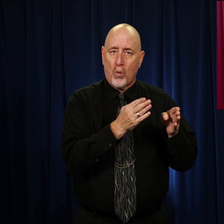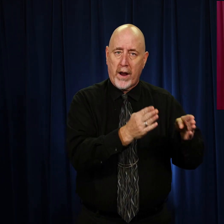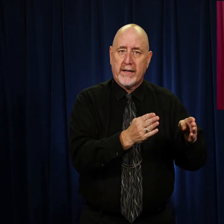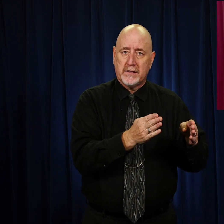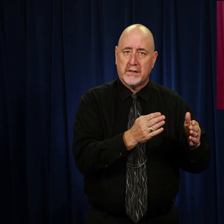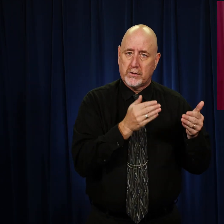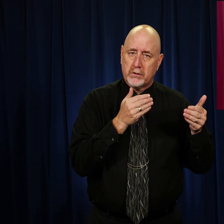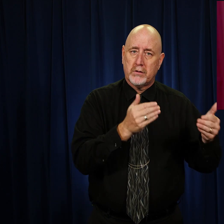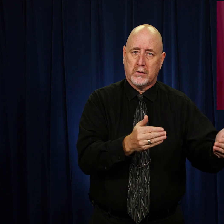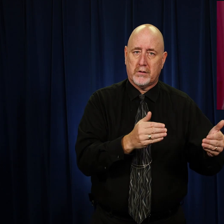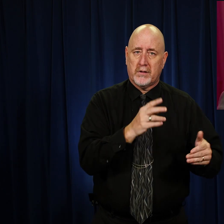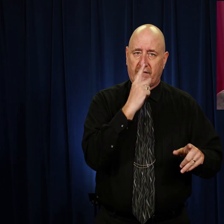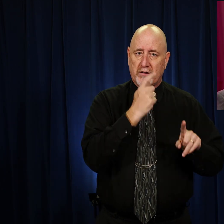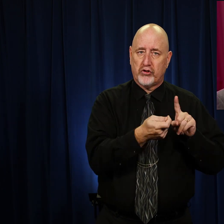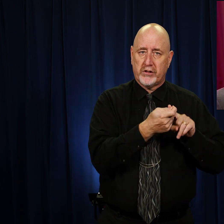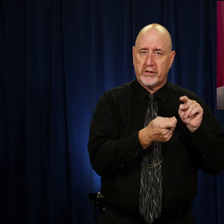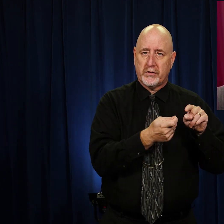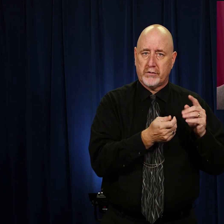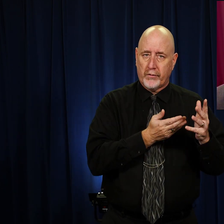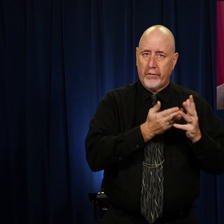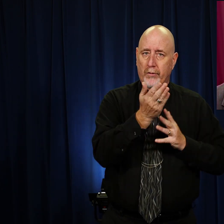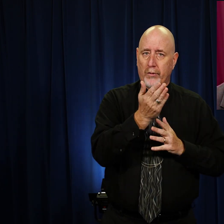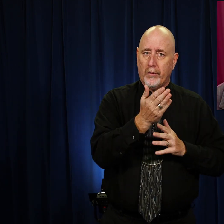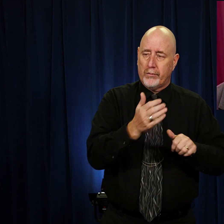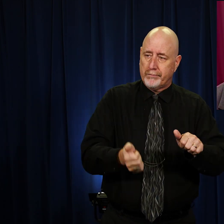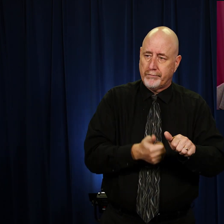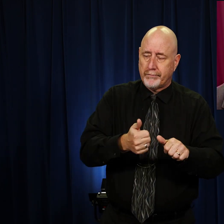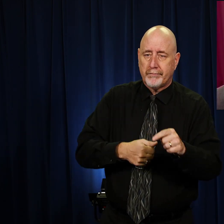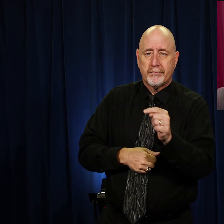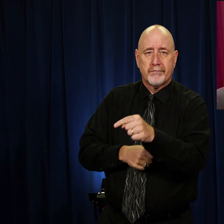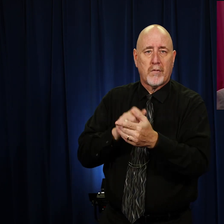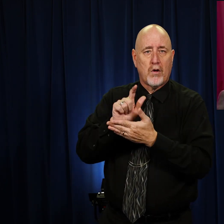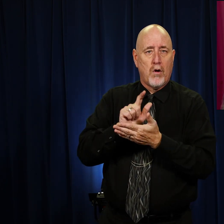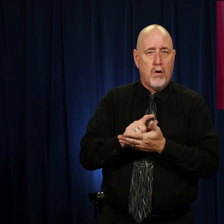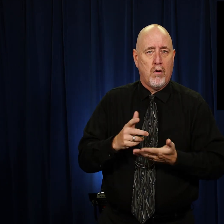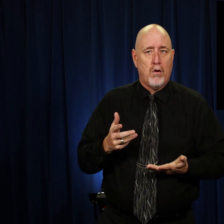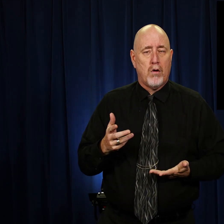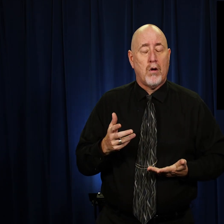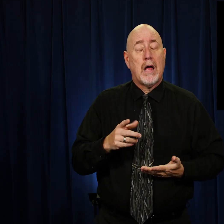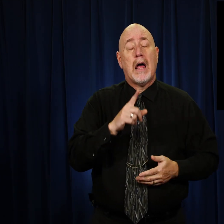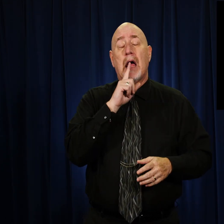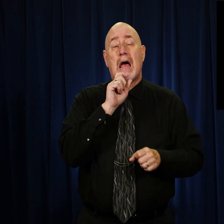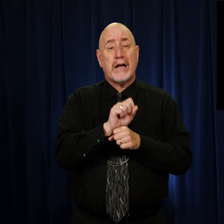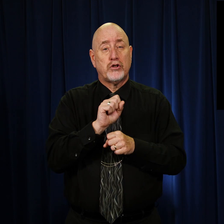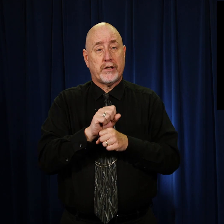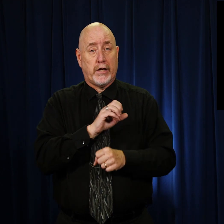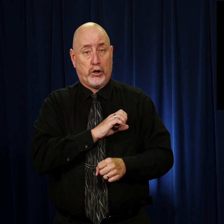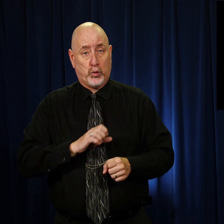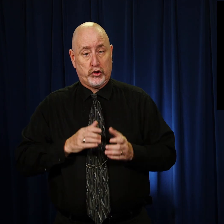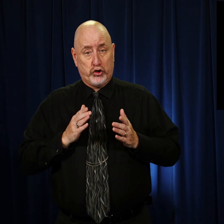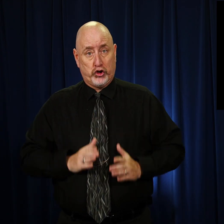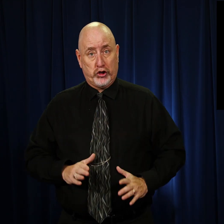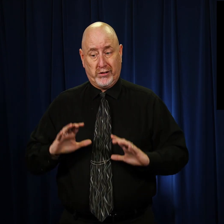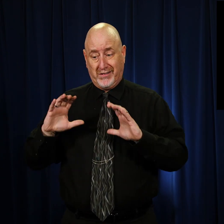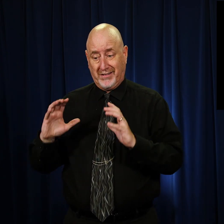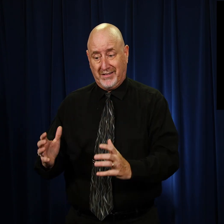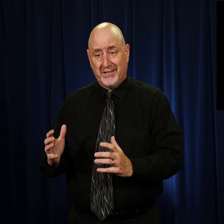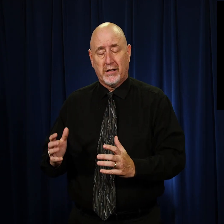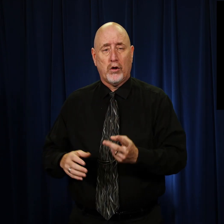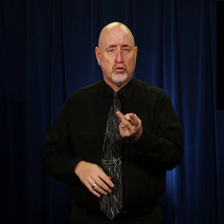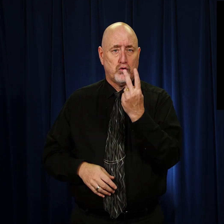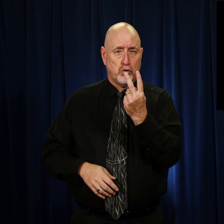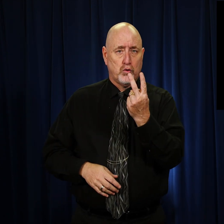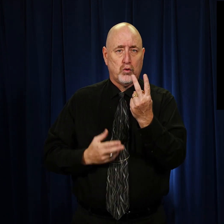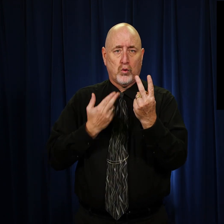ways to have vengeance, and that is to pursue the law. Actually, though, in Christianity, there are